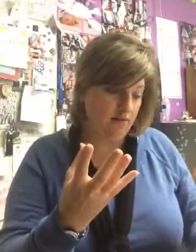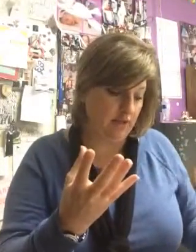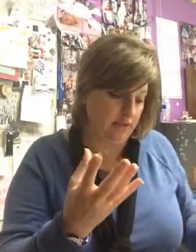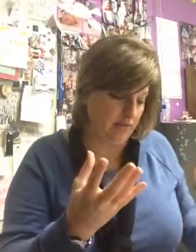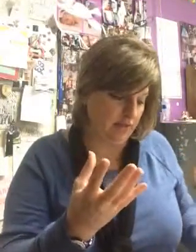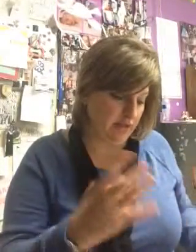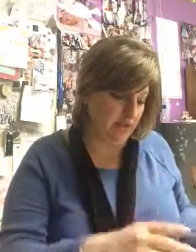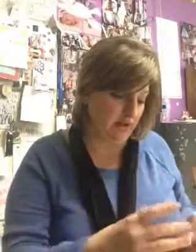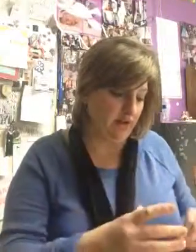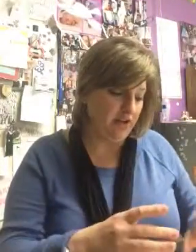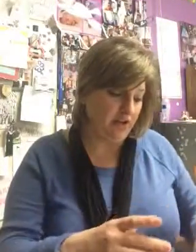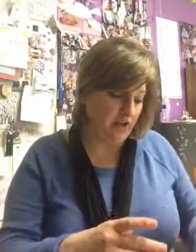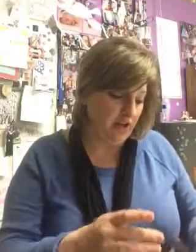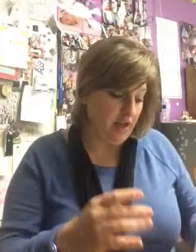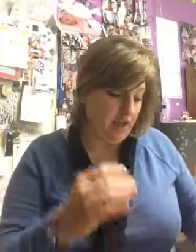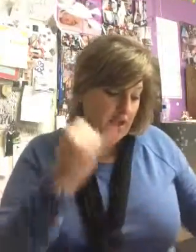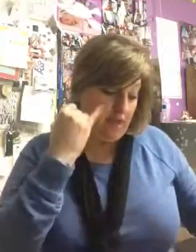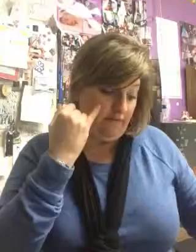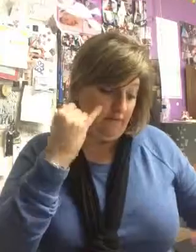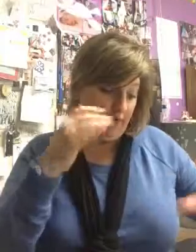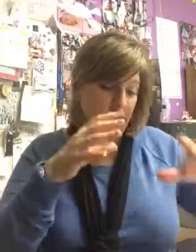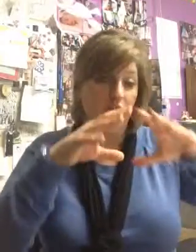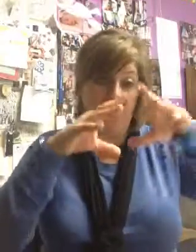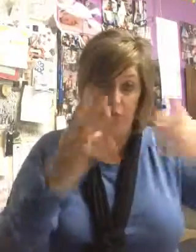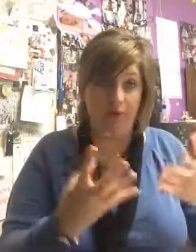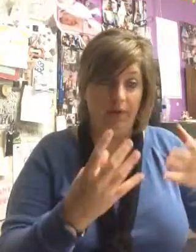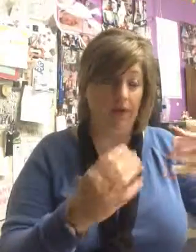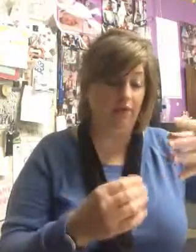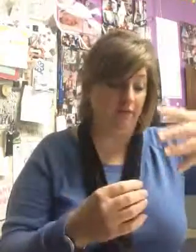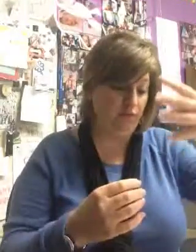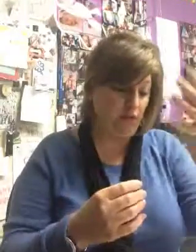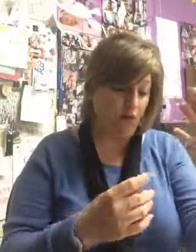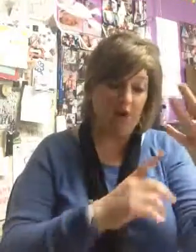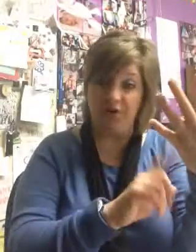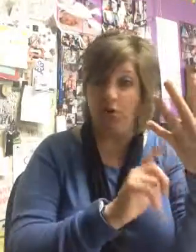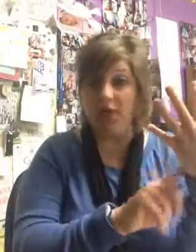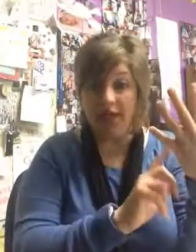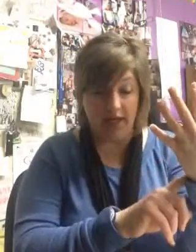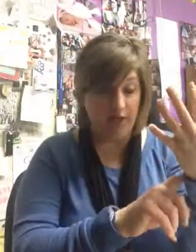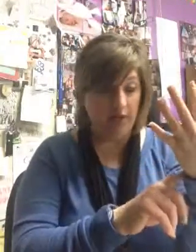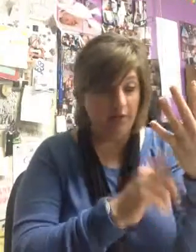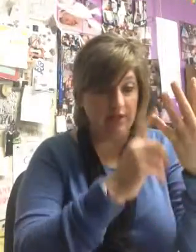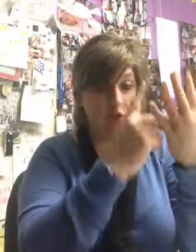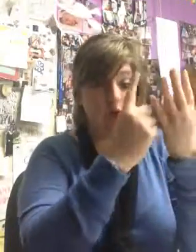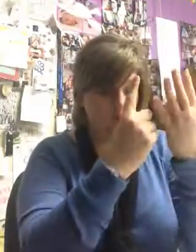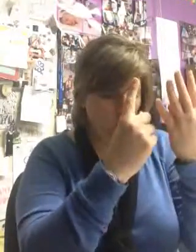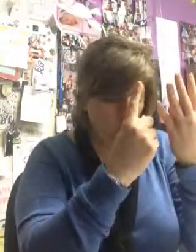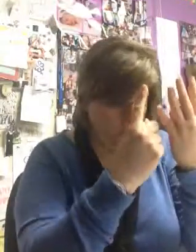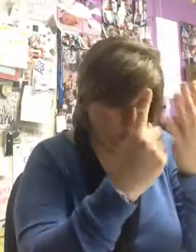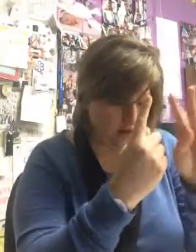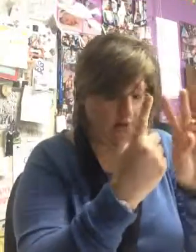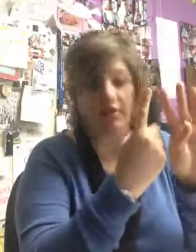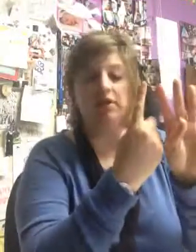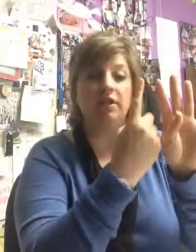Let's see. What would I do? Sorry. If group and you had 4 on your weak hand, you would say. You would do this. You